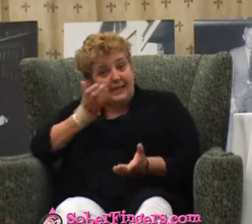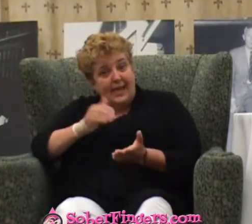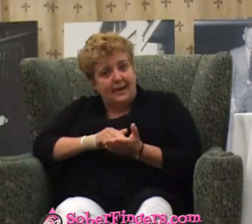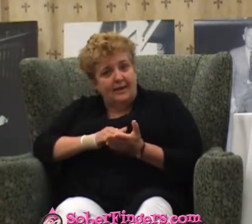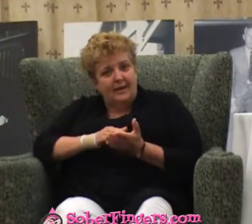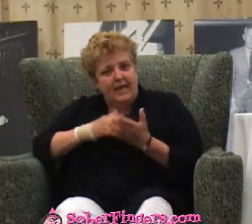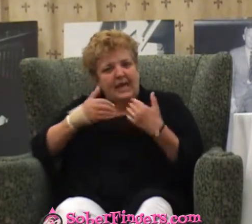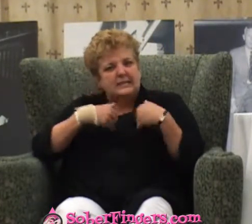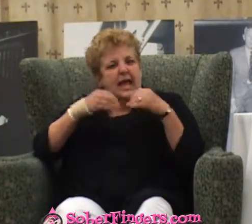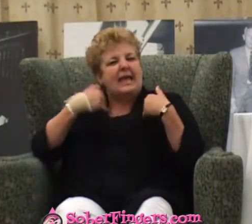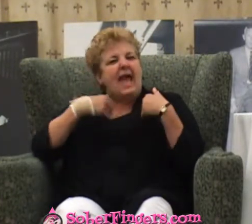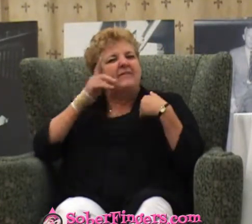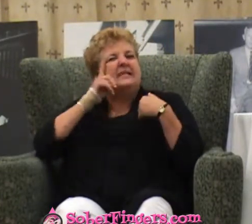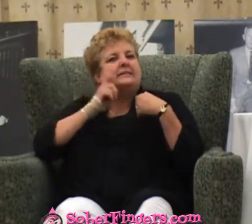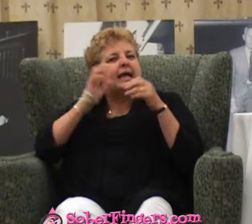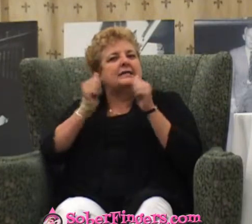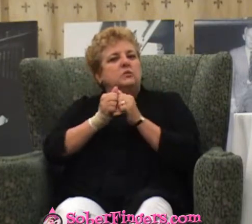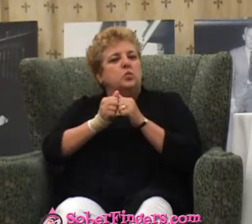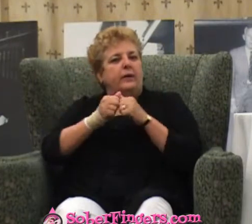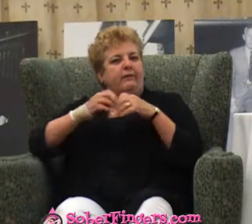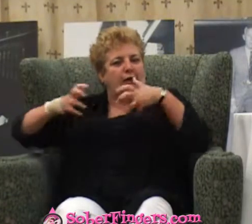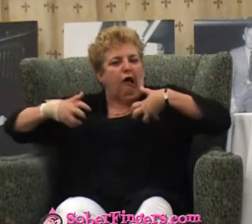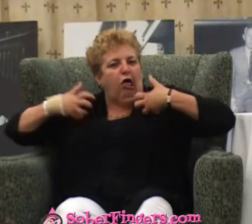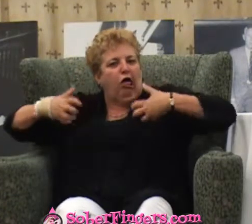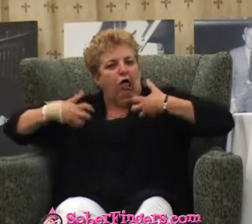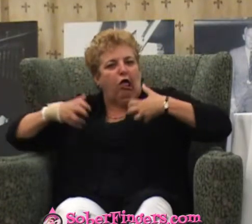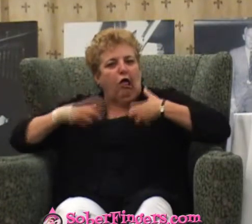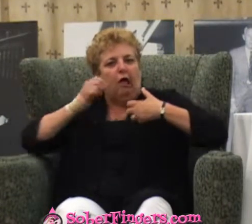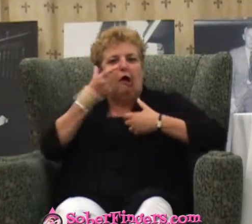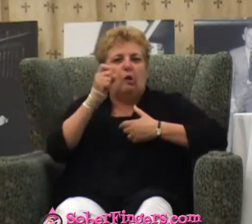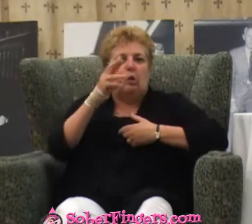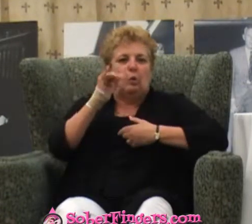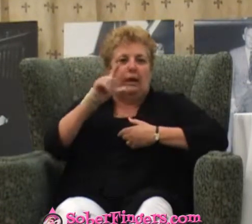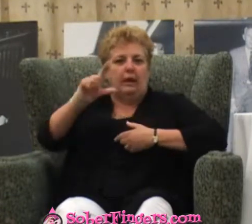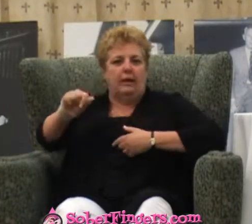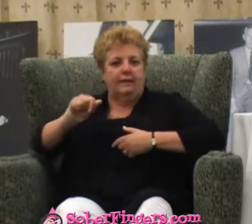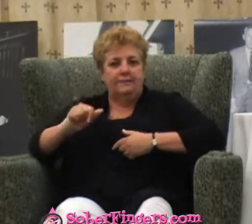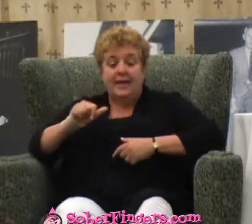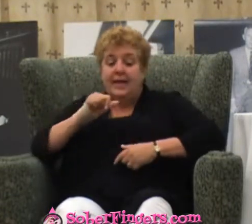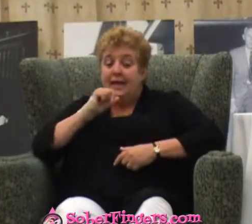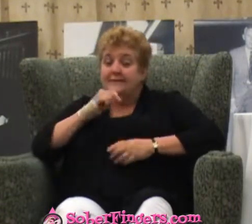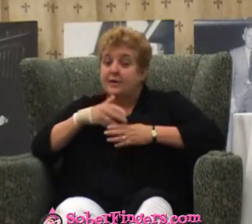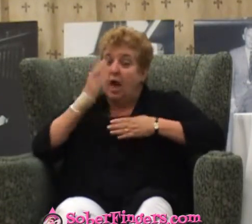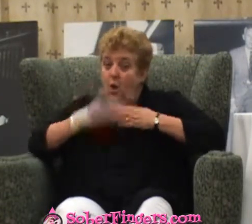gorilla. Oh, honey, if you have sex with a gorilla, it's not over until the gorilla says it's over.